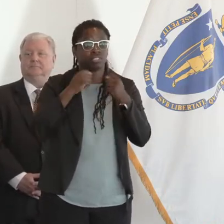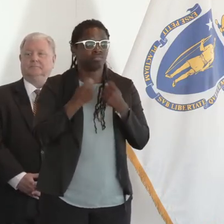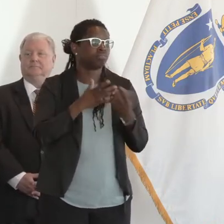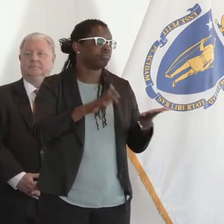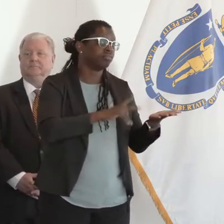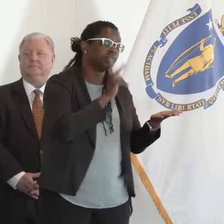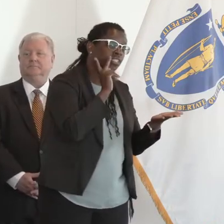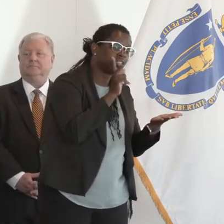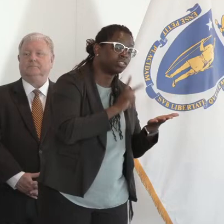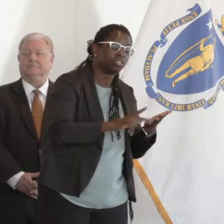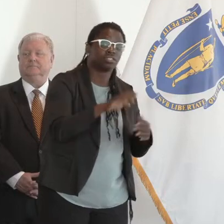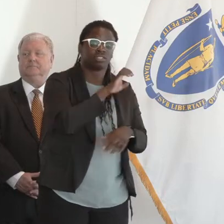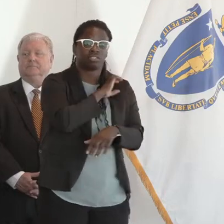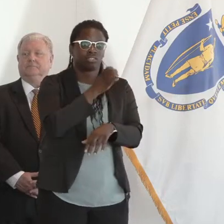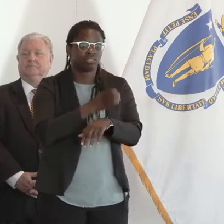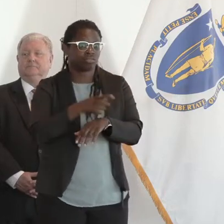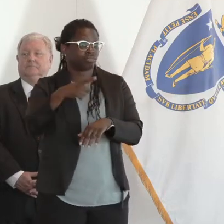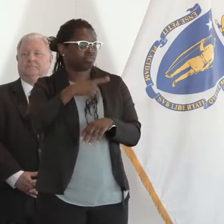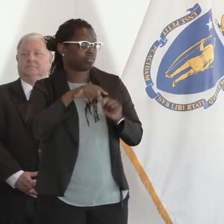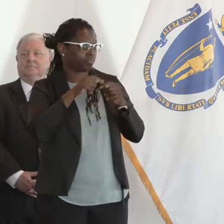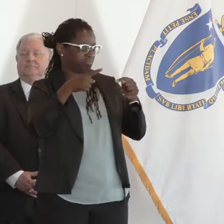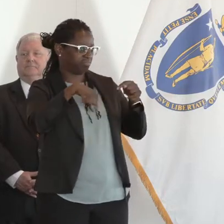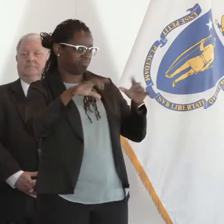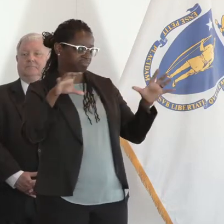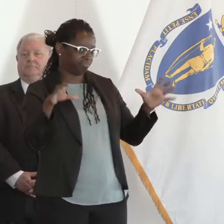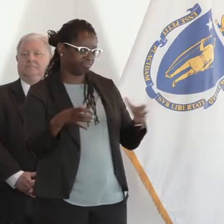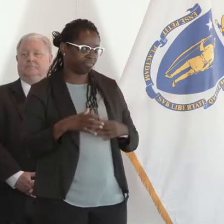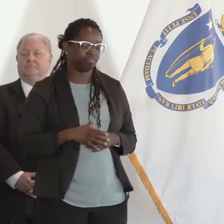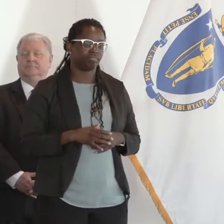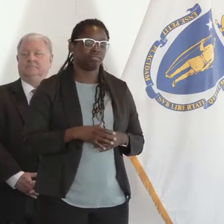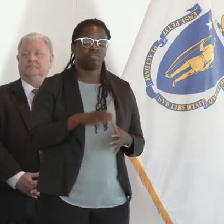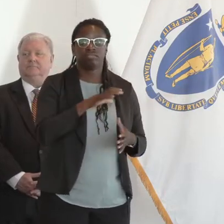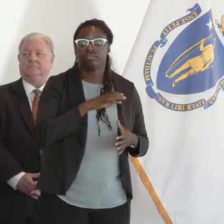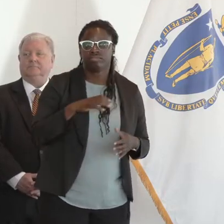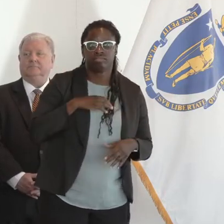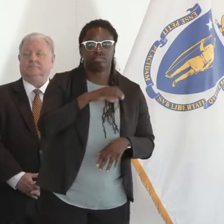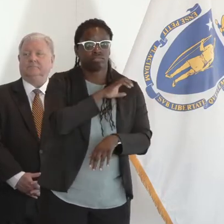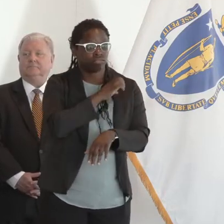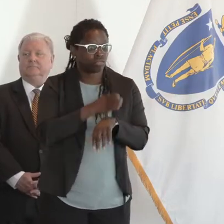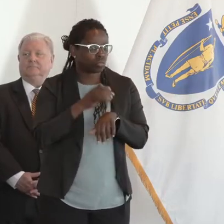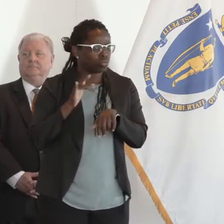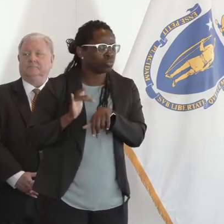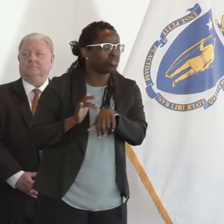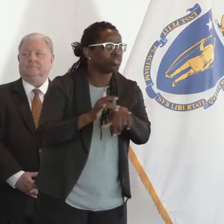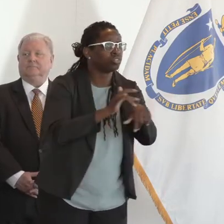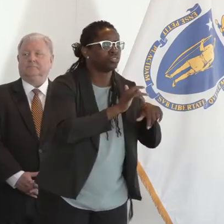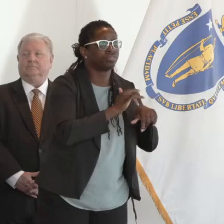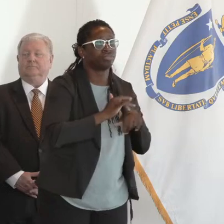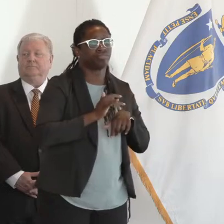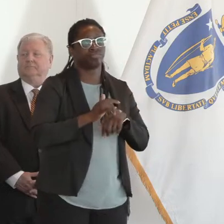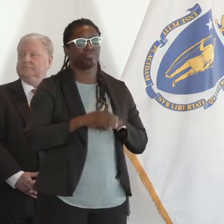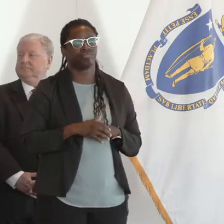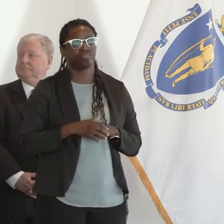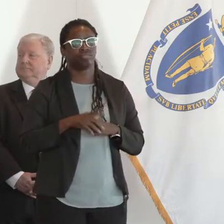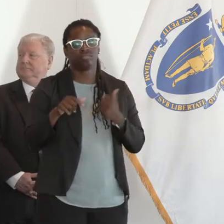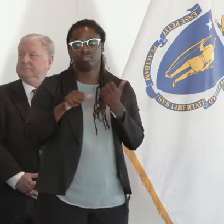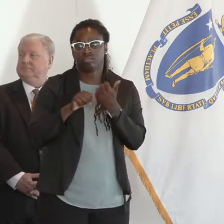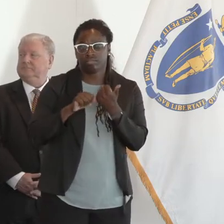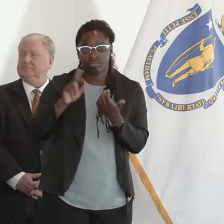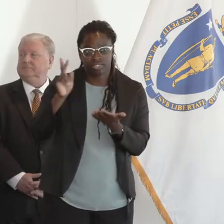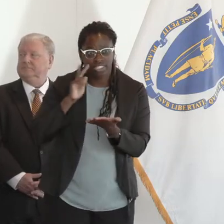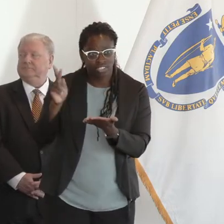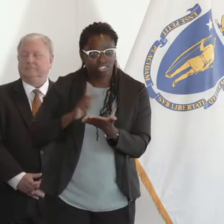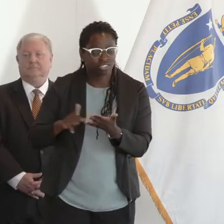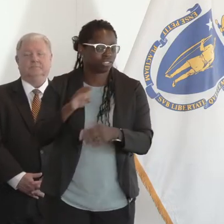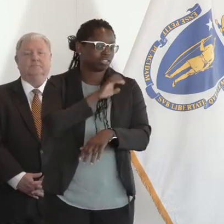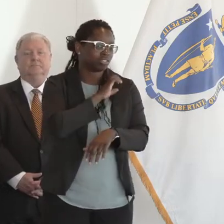Rebecca Tepper, our Commissioner for the Department of Energy Resources, Elizabeth Mahoney, our Undersecretary for Energy and